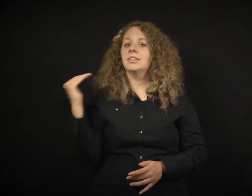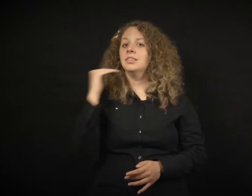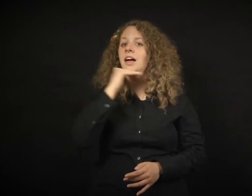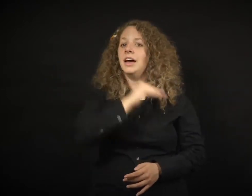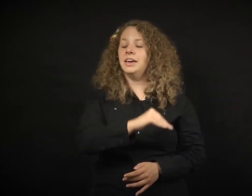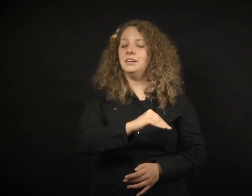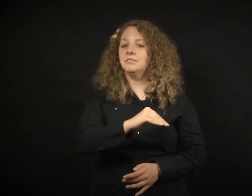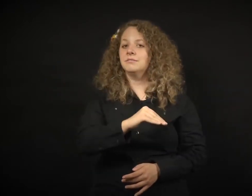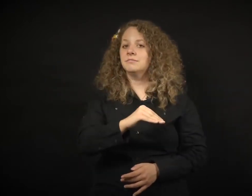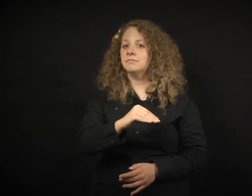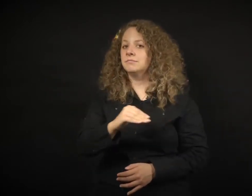Lie.